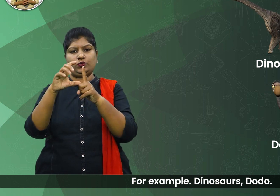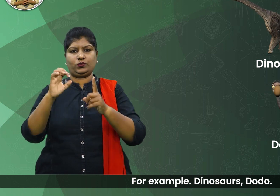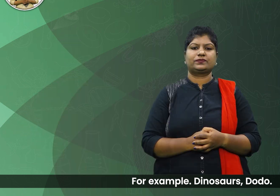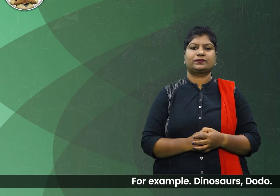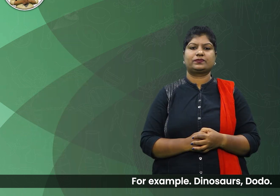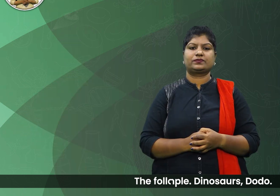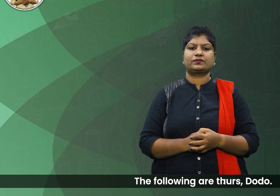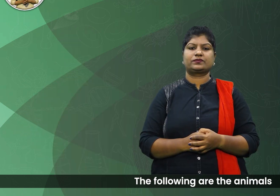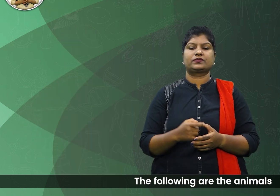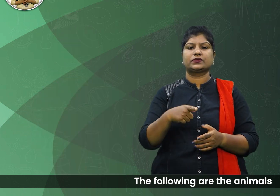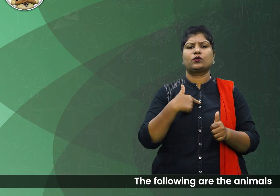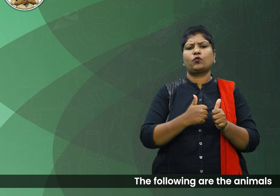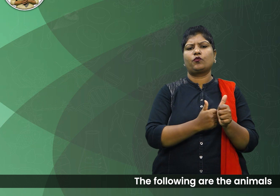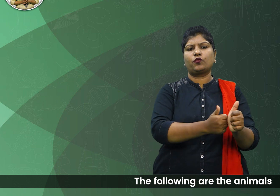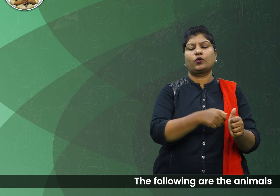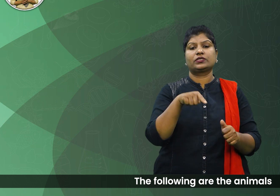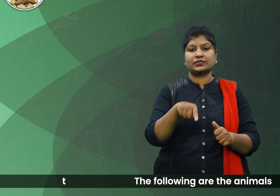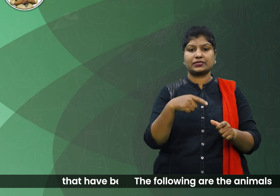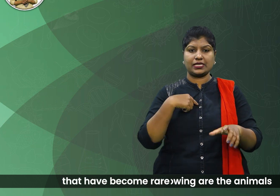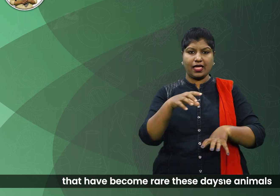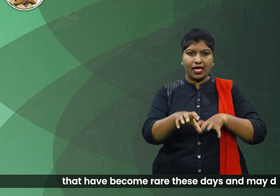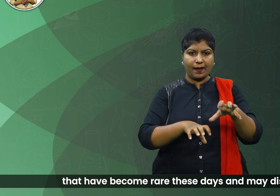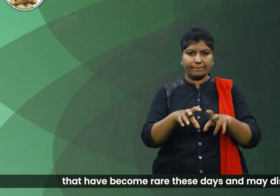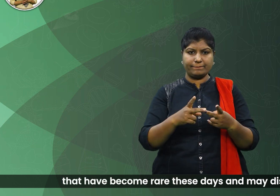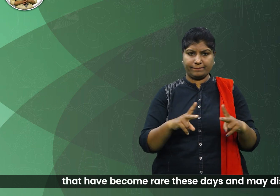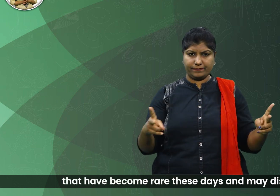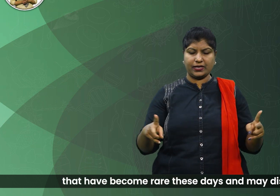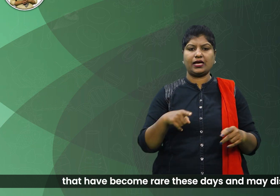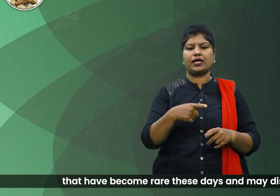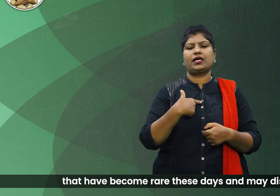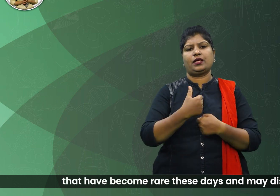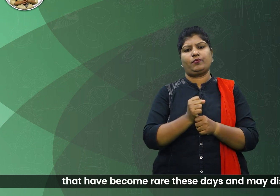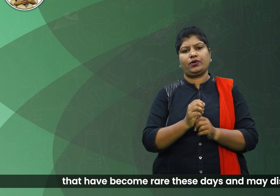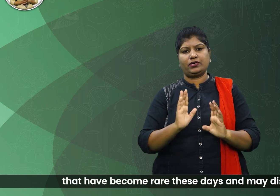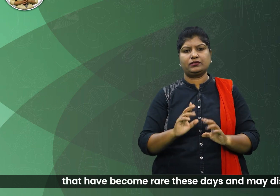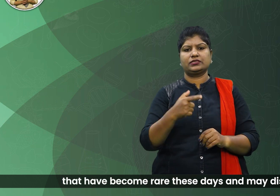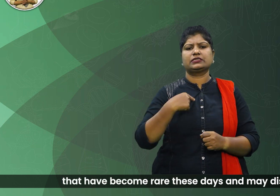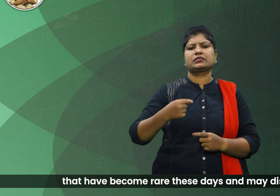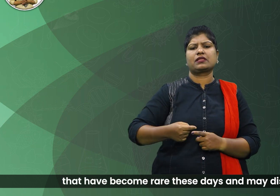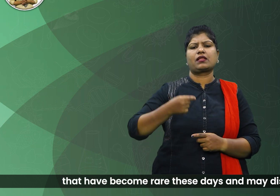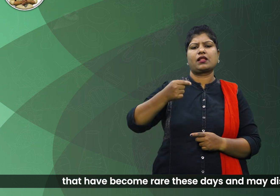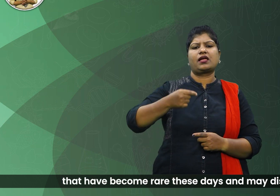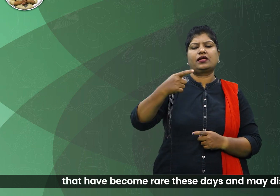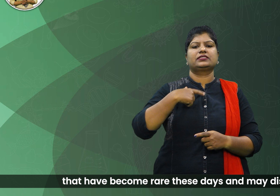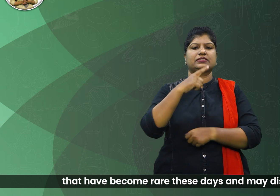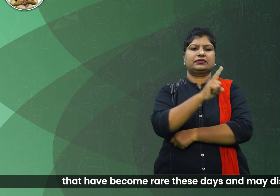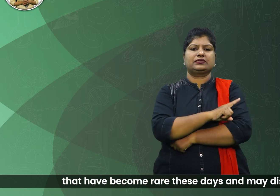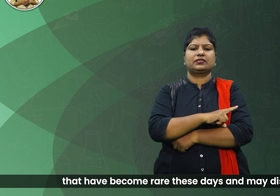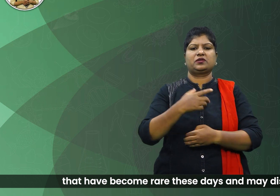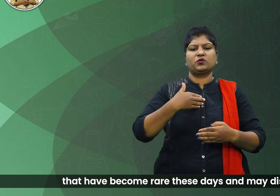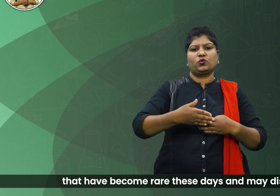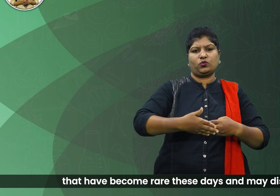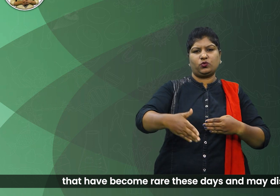The following are the animals that have become rare these days and may disappear soon.